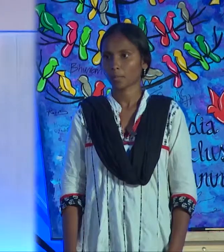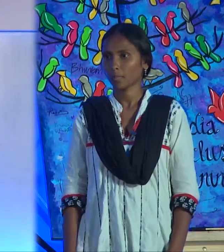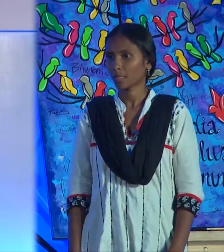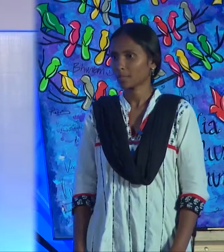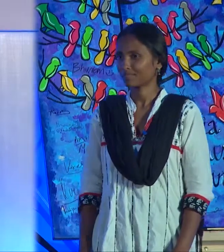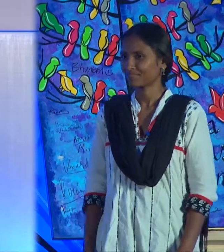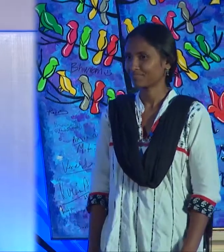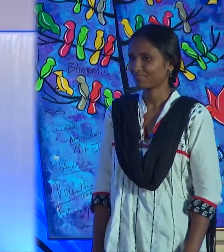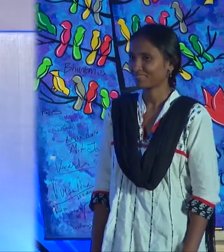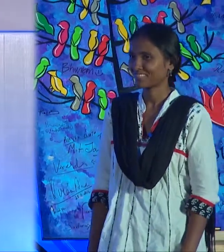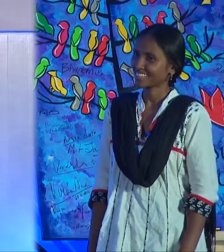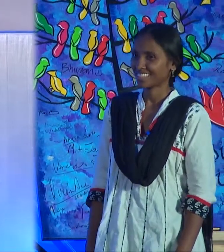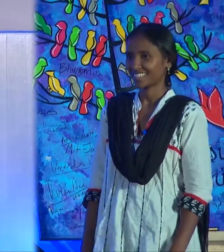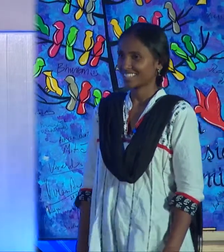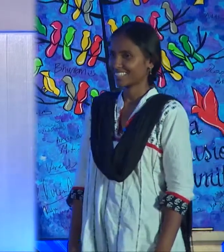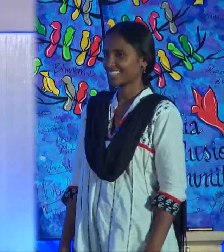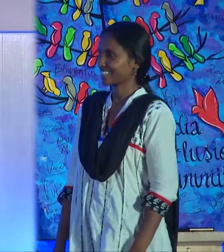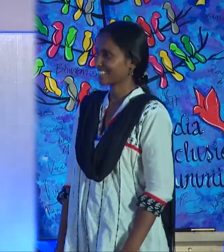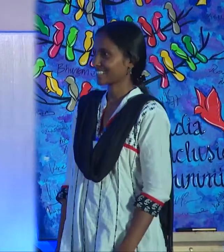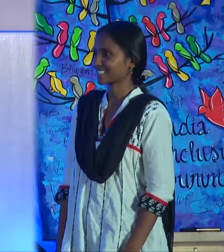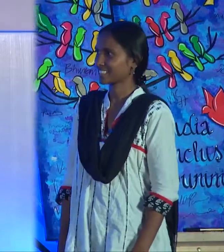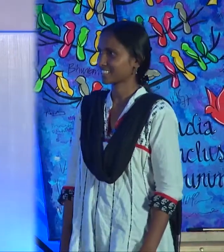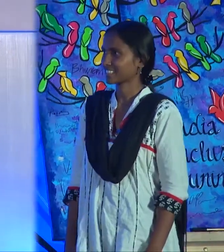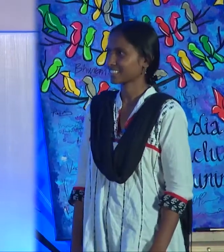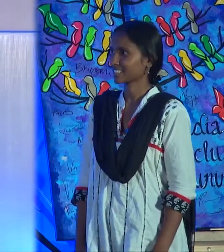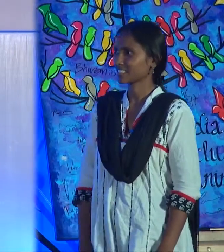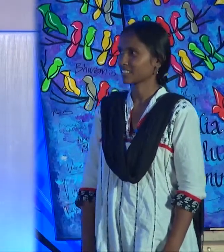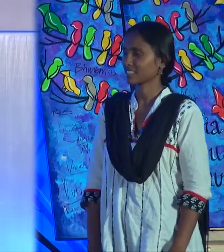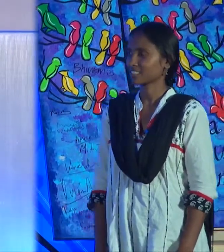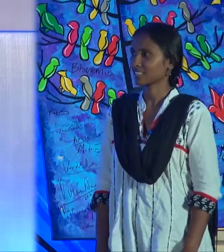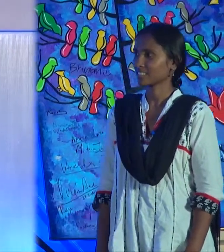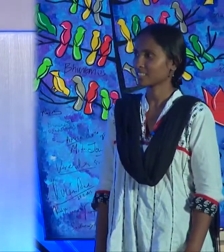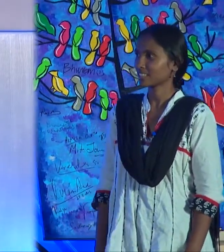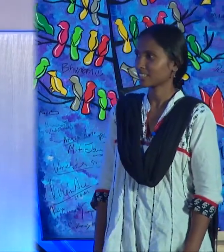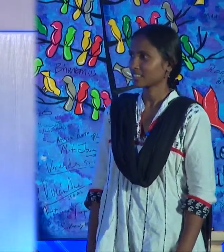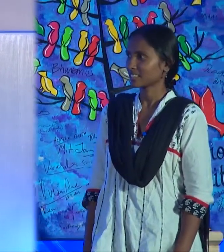We just have this mindset that we believe that individually we can do only so much.